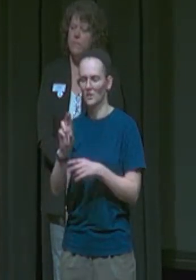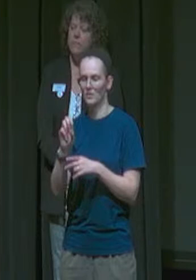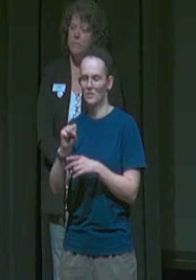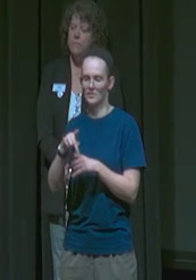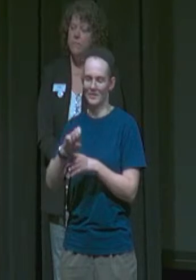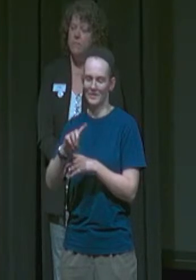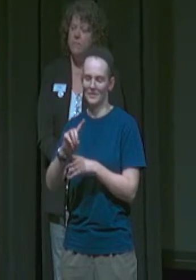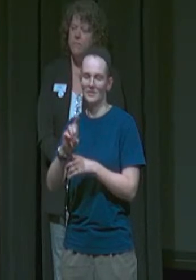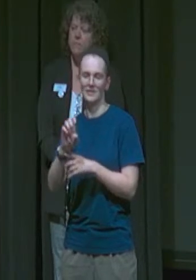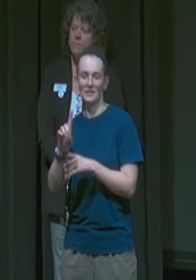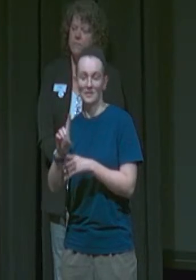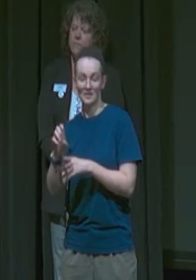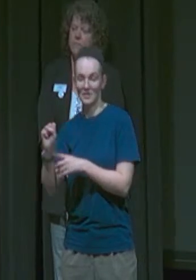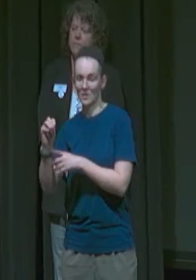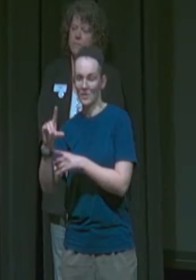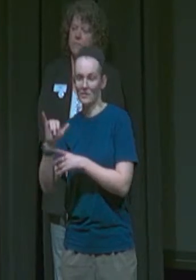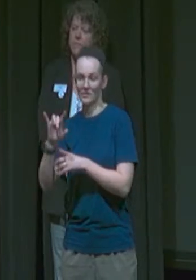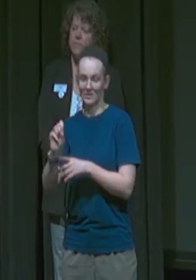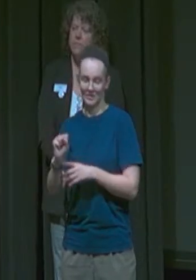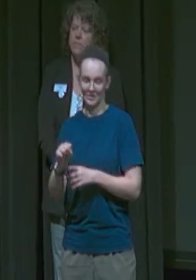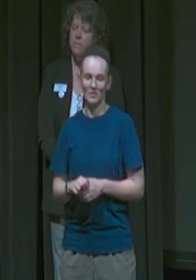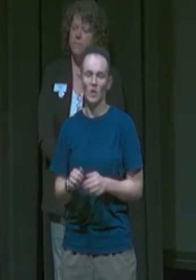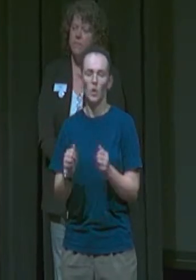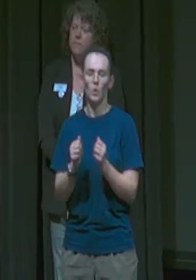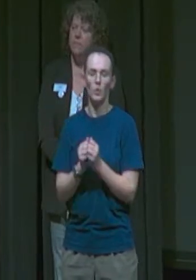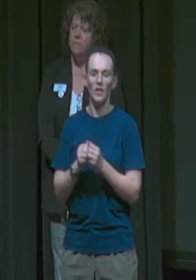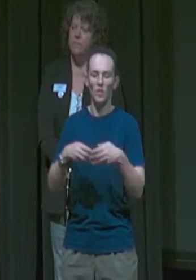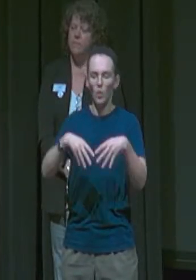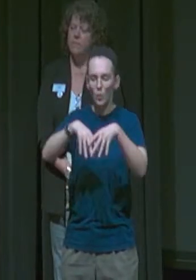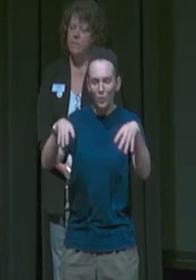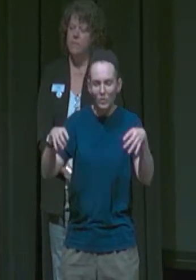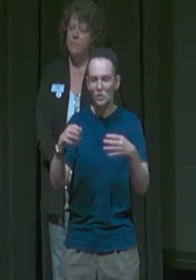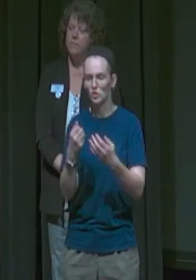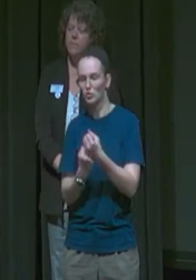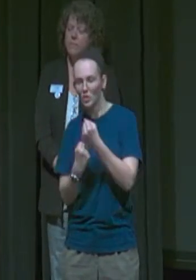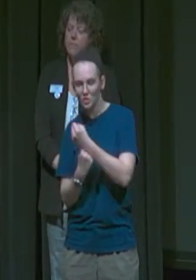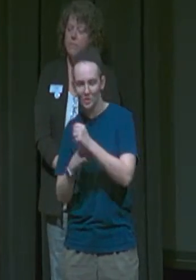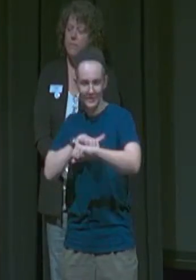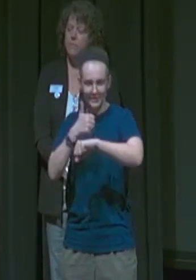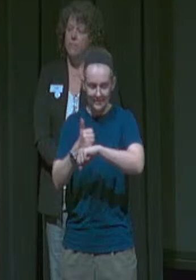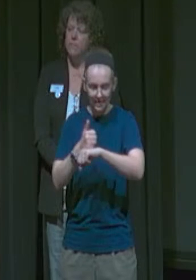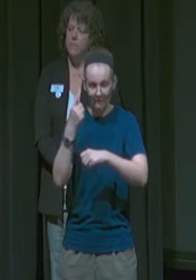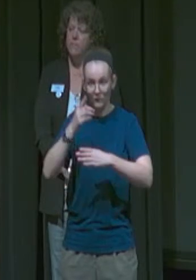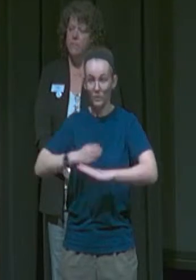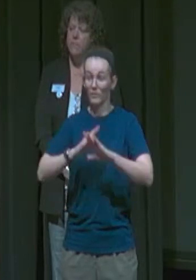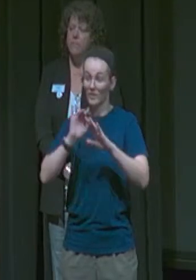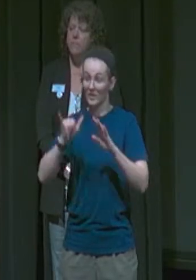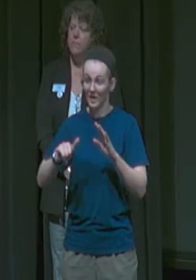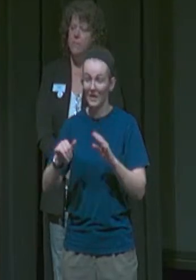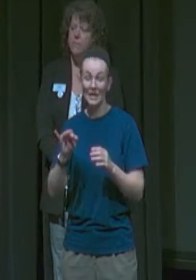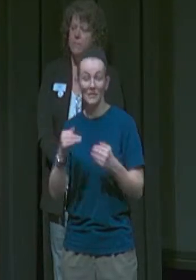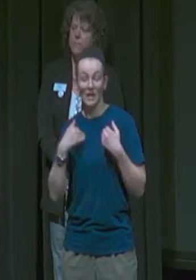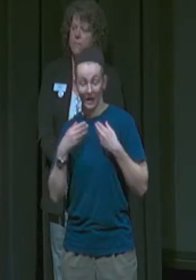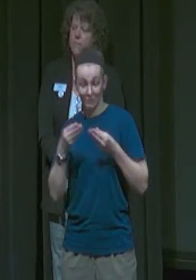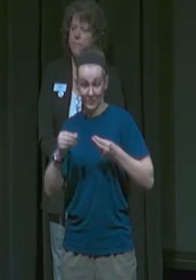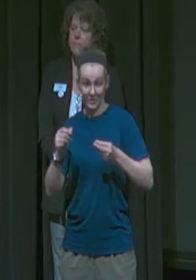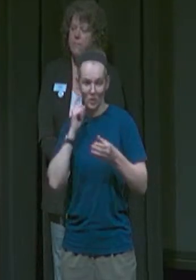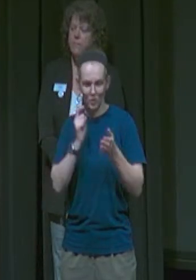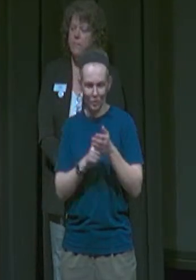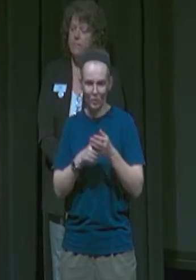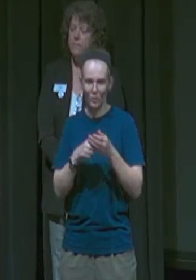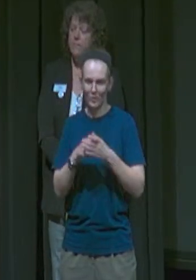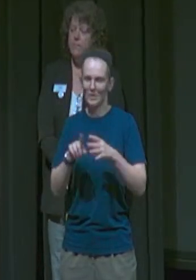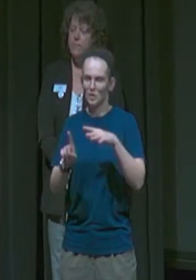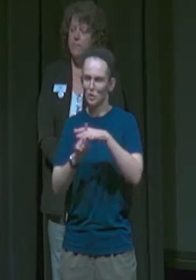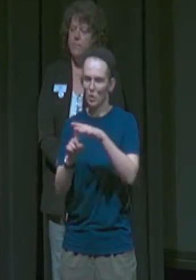well as turbidity curtain structures that are put in place that will help to prevent that, if there is any material that is suspended in the